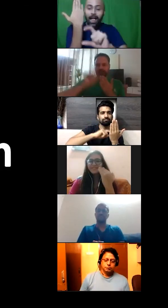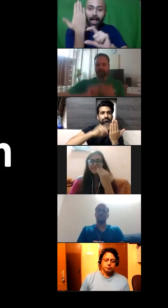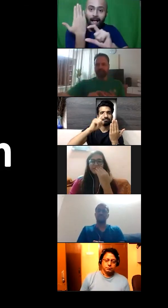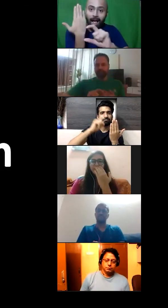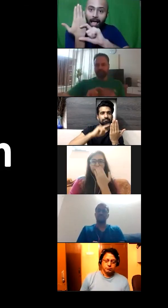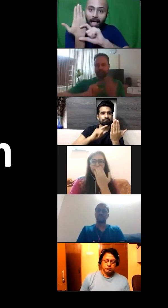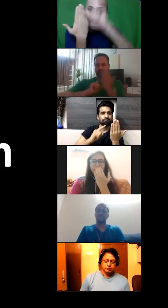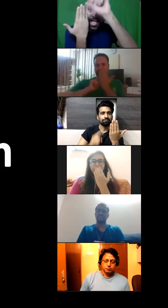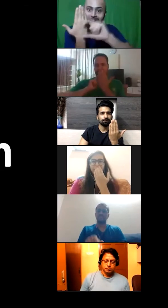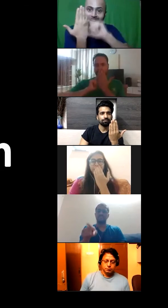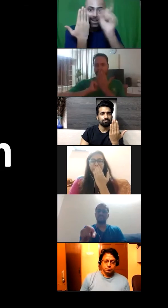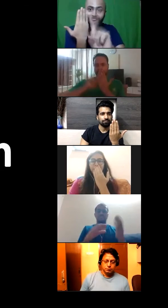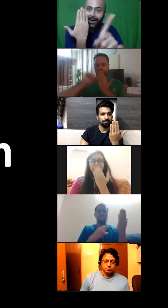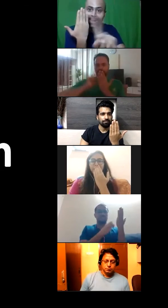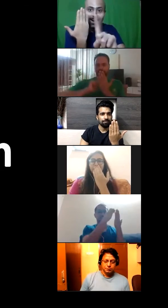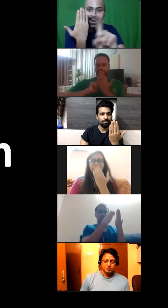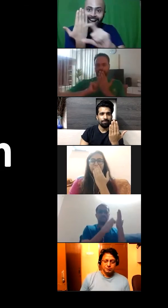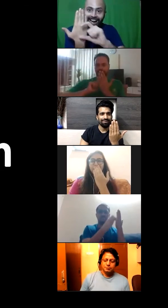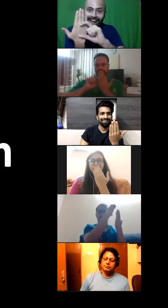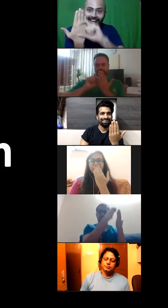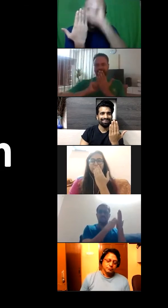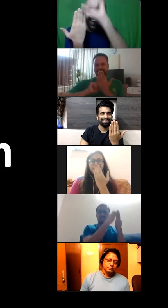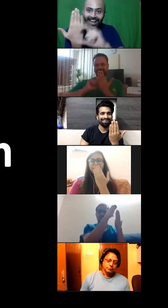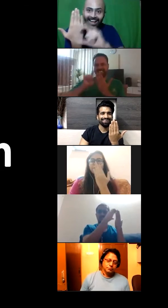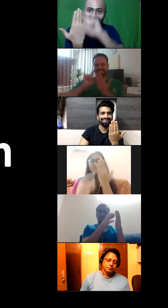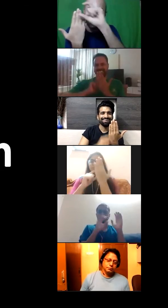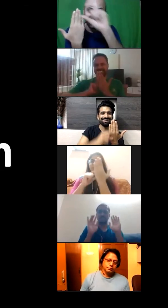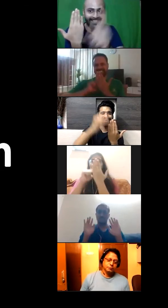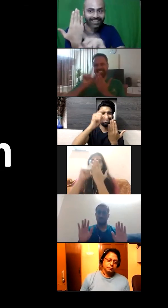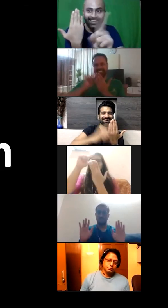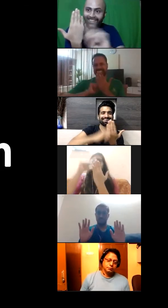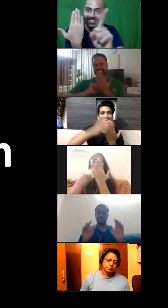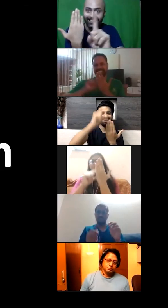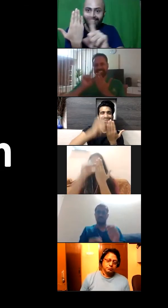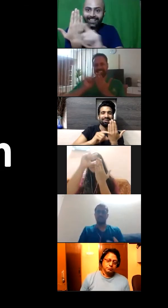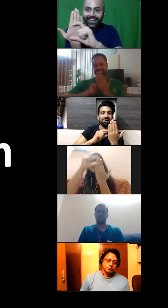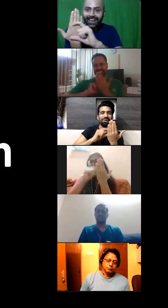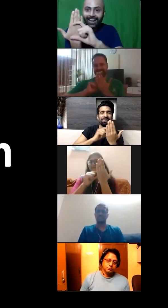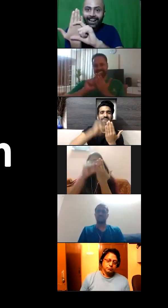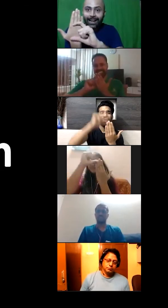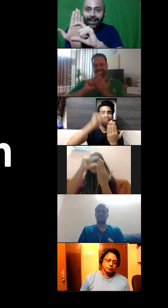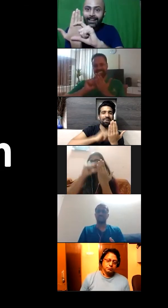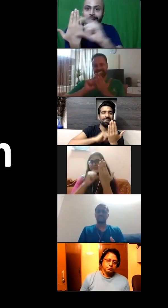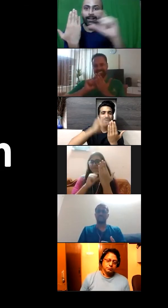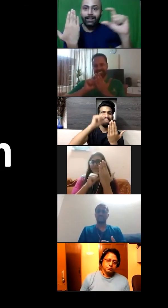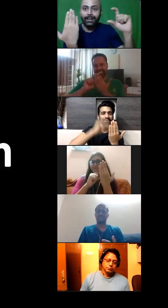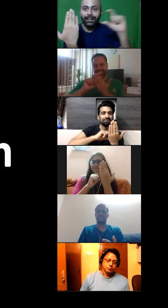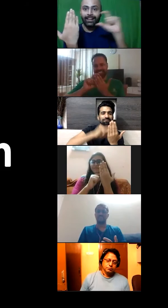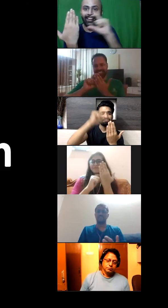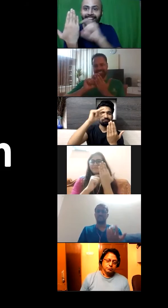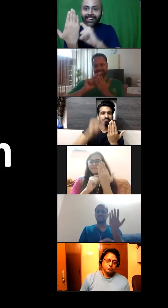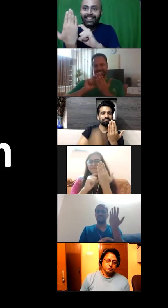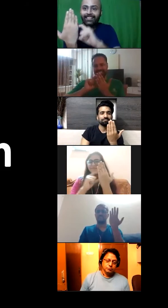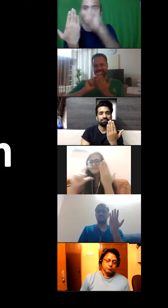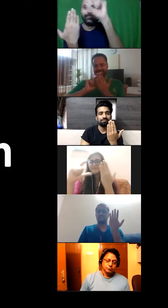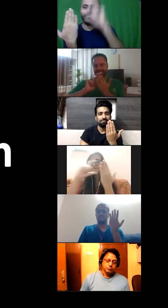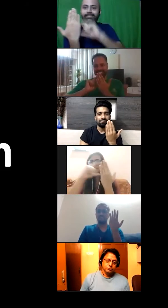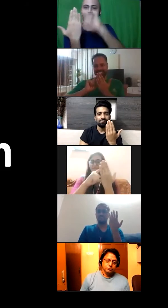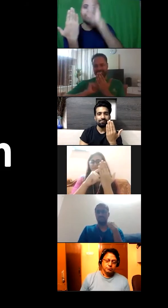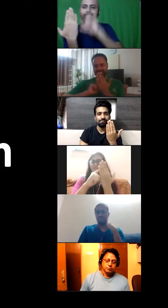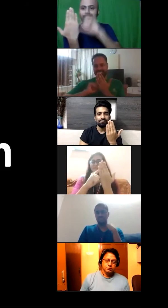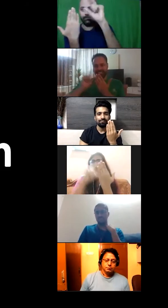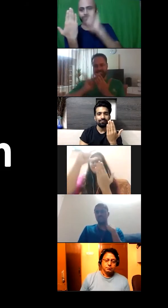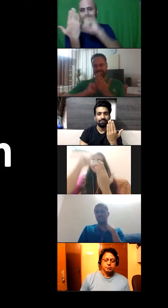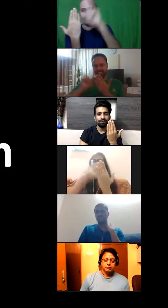Palm should be in front of you, not like this way. You have to move your another hand in front of